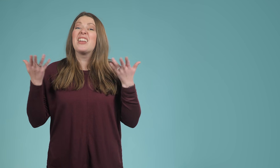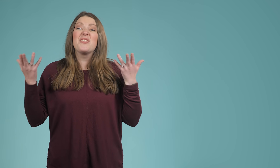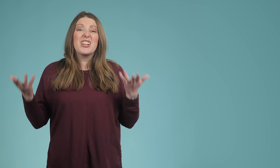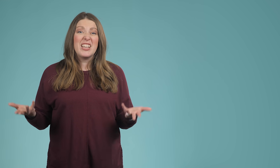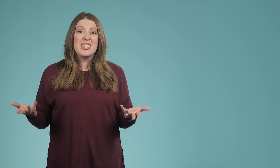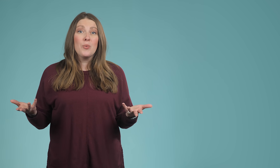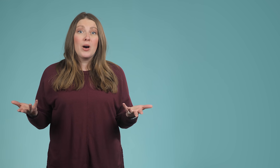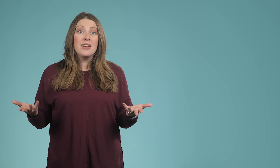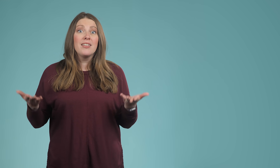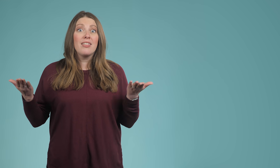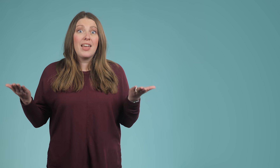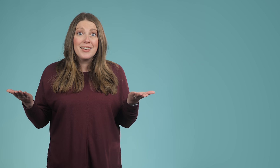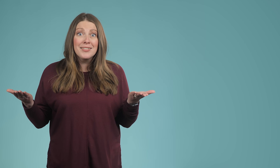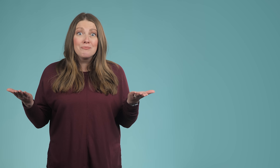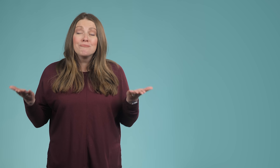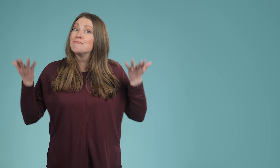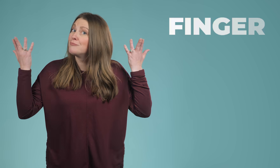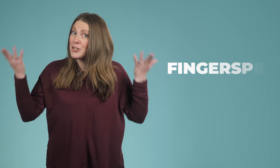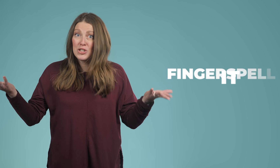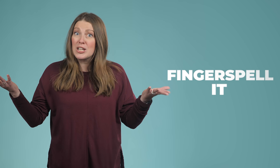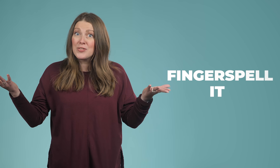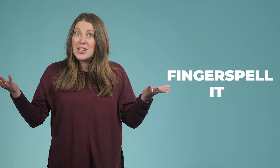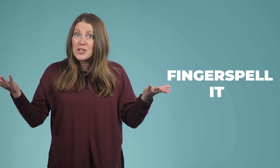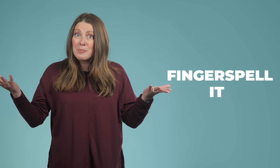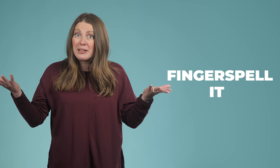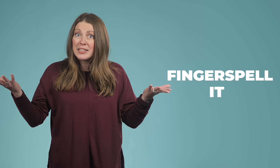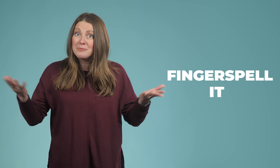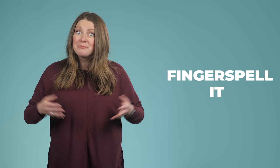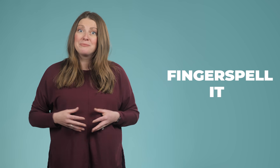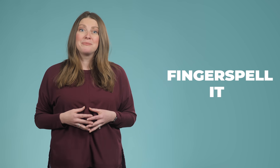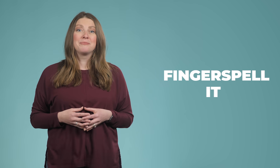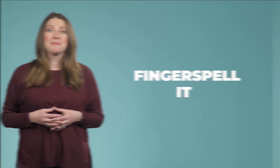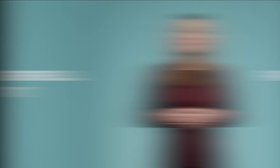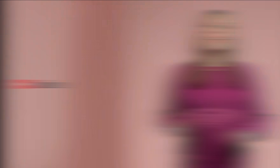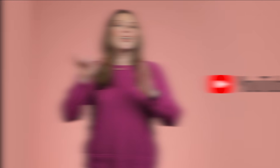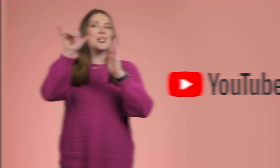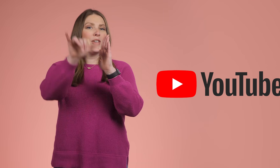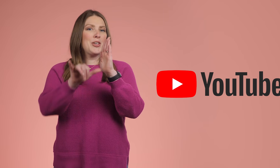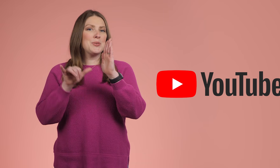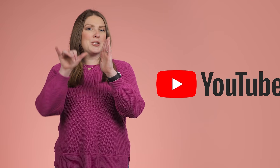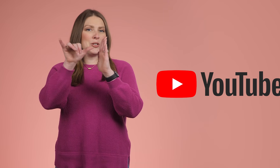if there isn't one, then just fingerspell it. YouTube.